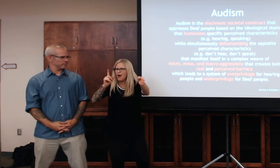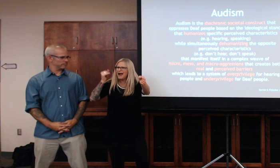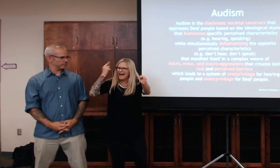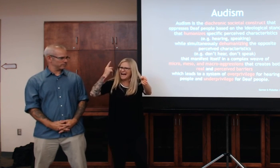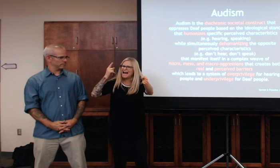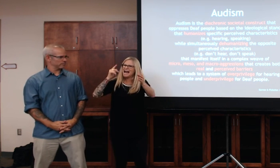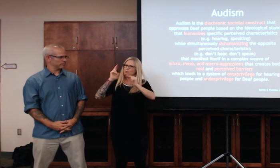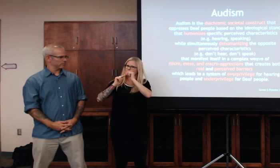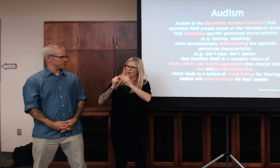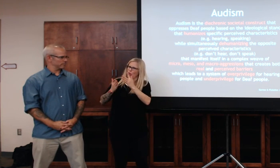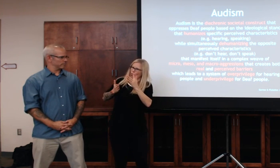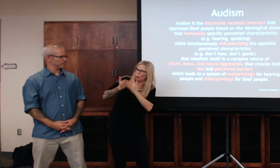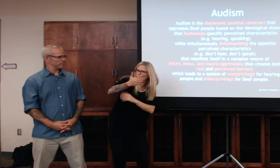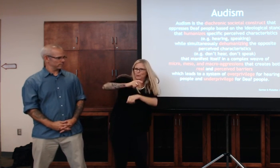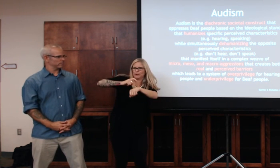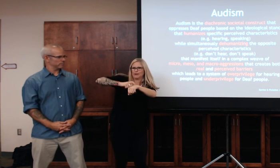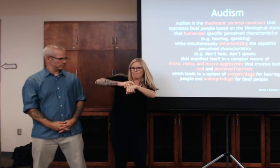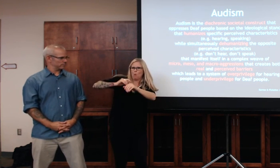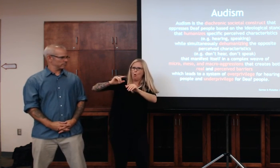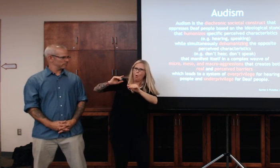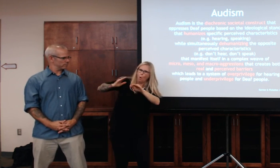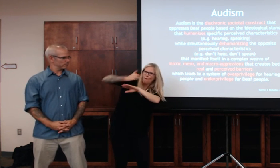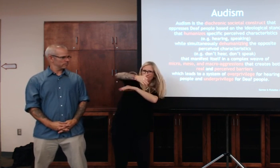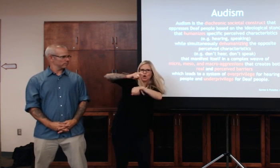path. But it has built up over time.